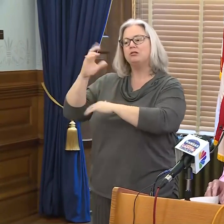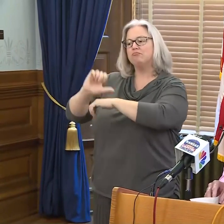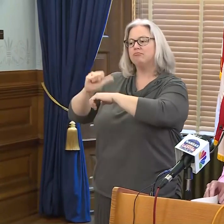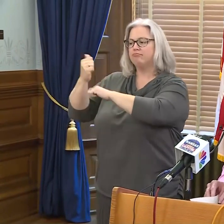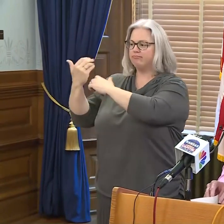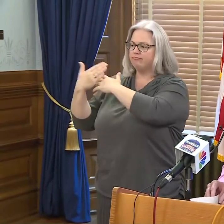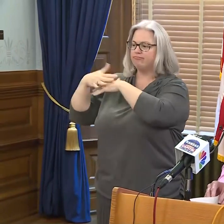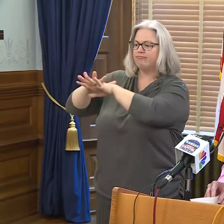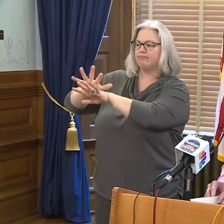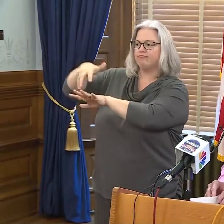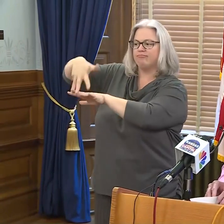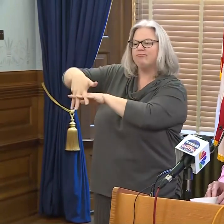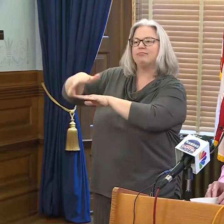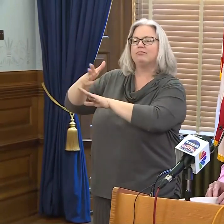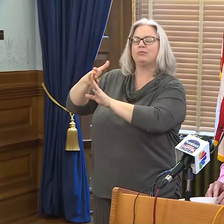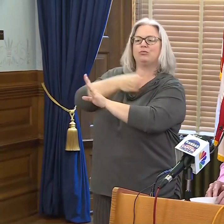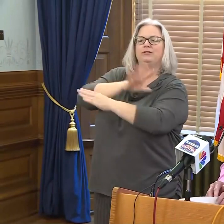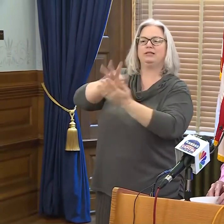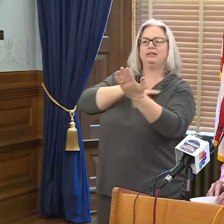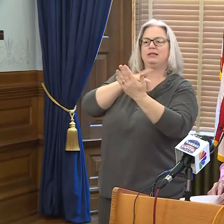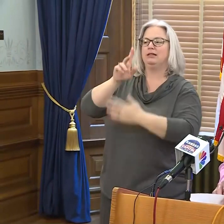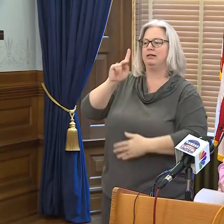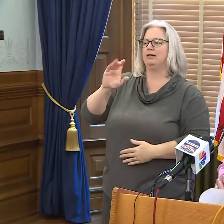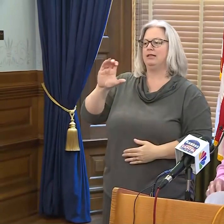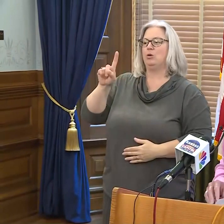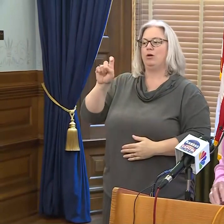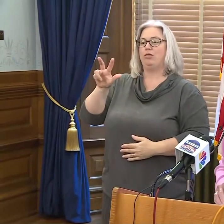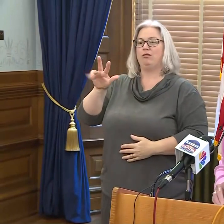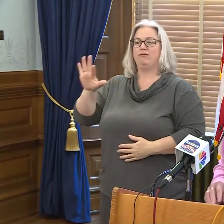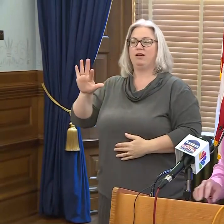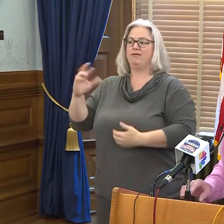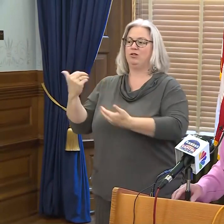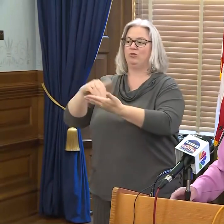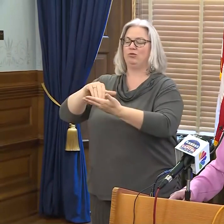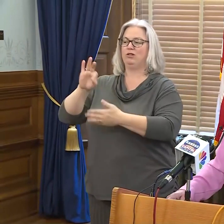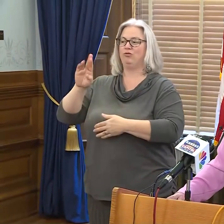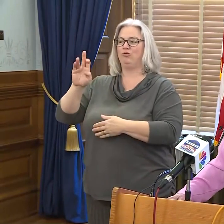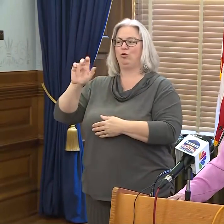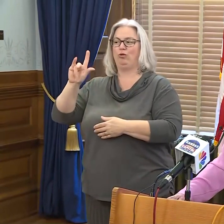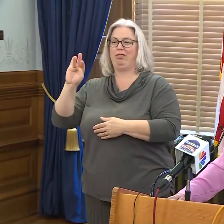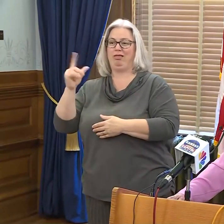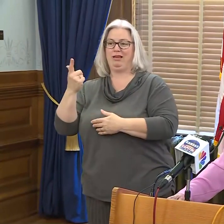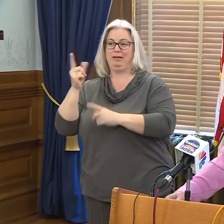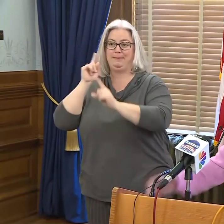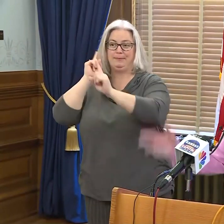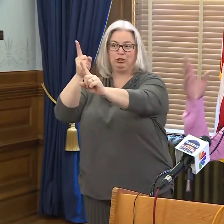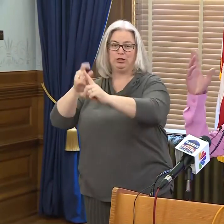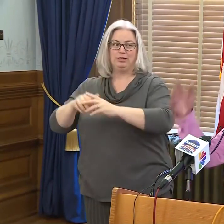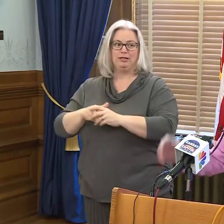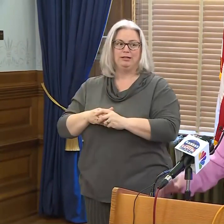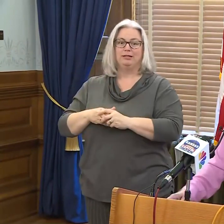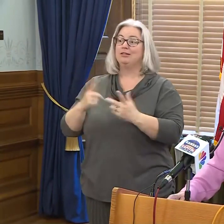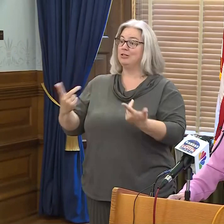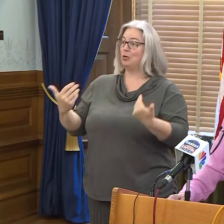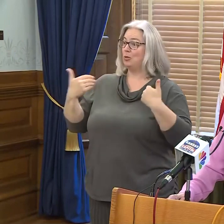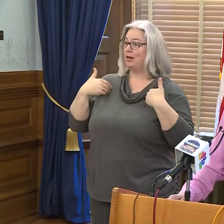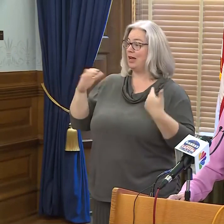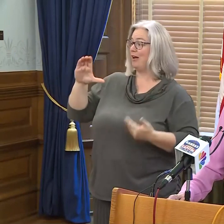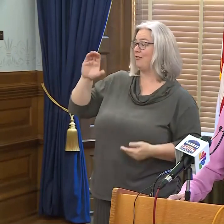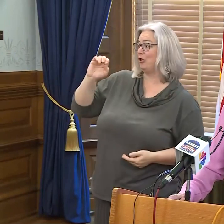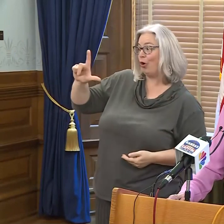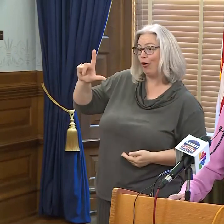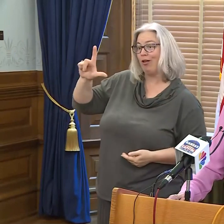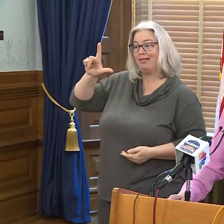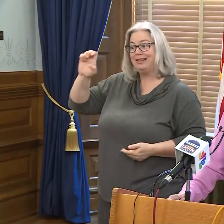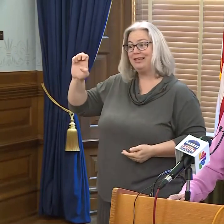into a previously scheduled KC-135 refueling mission. So we have Colonel